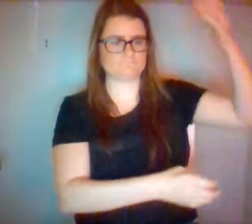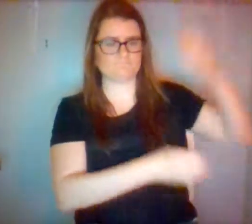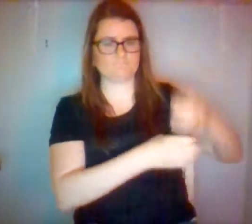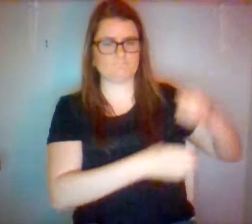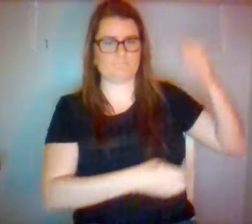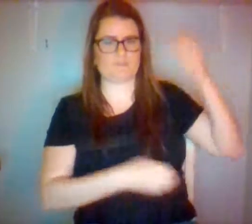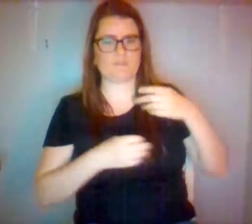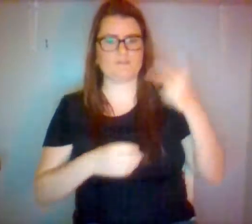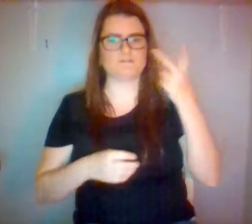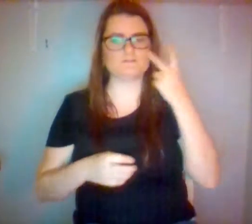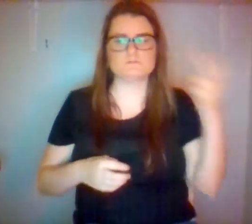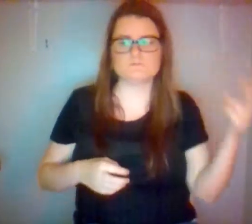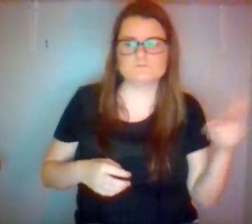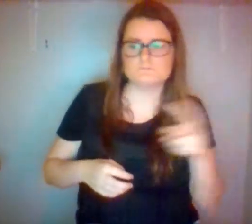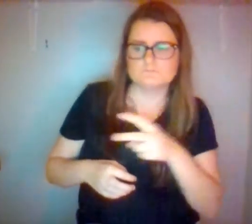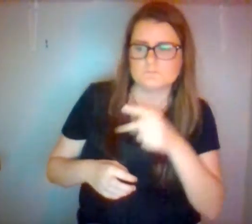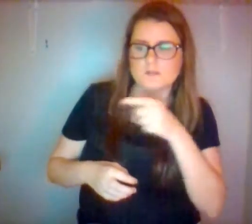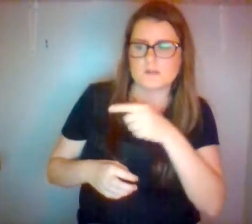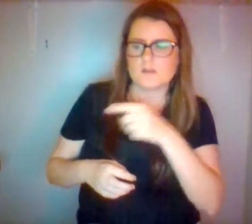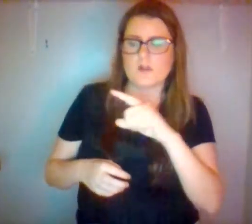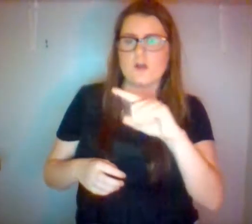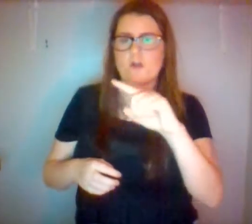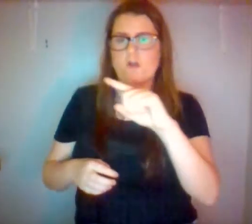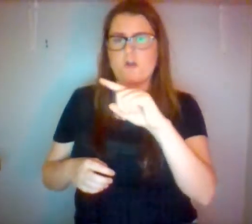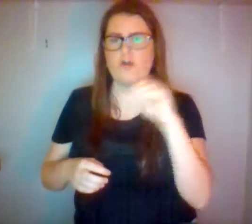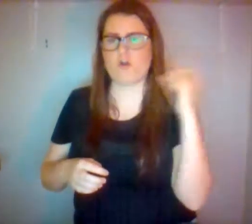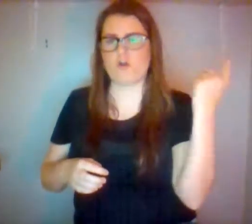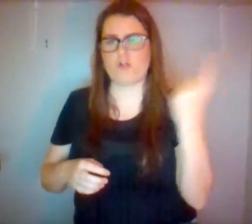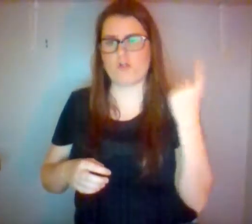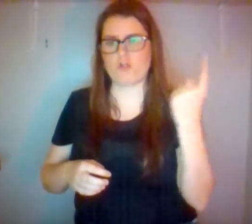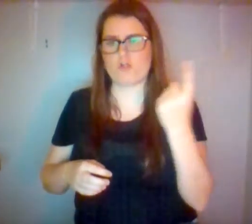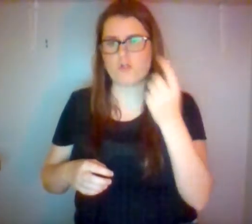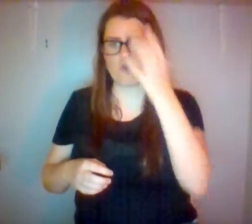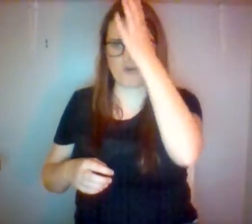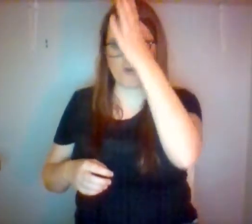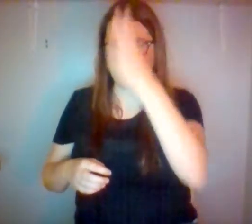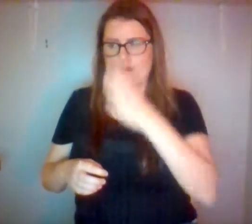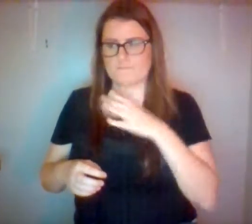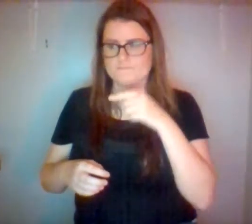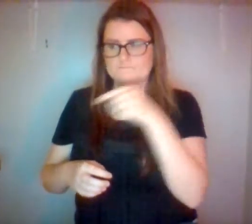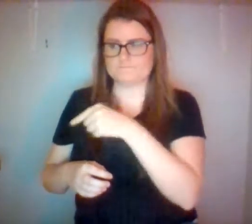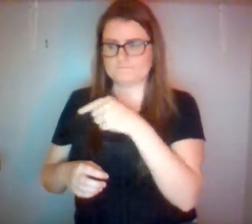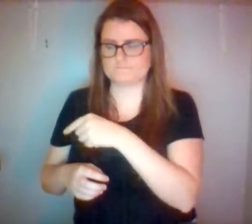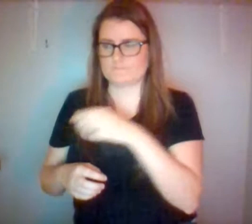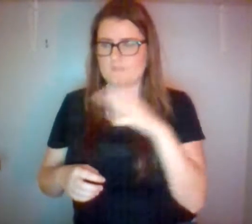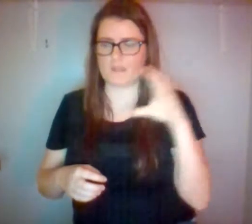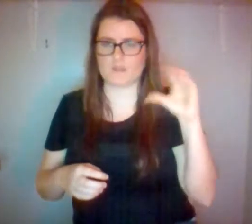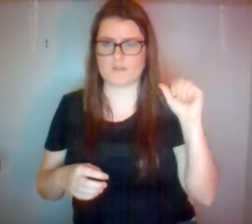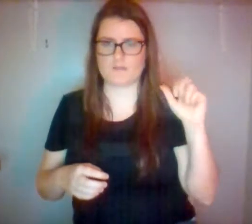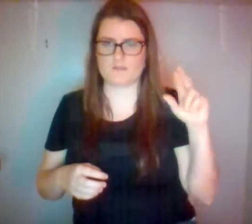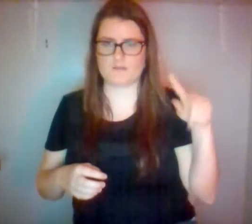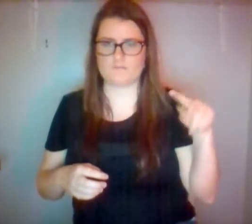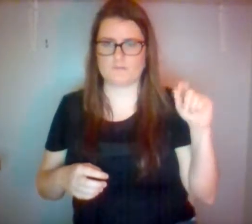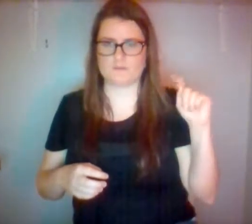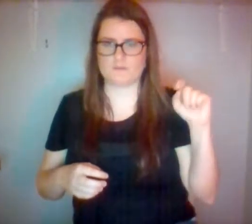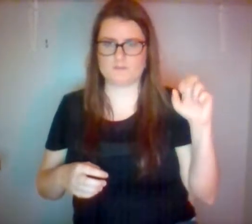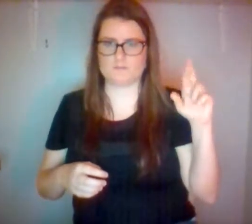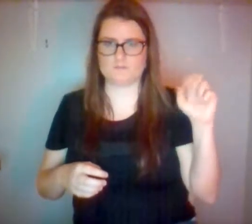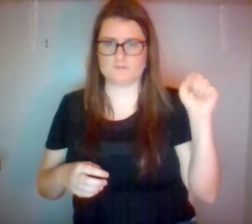I might have known. The carpenter's son. Caiaphas left his office and hurried down the stairs and through the door